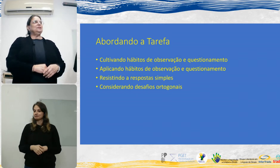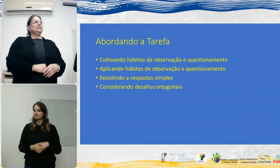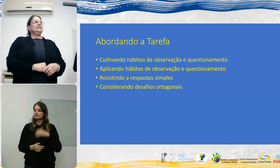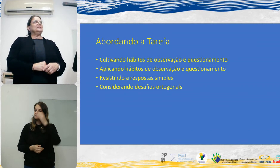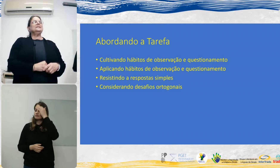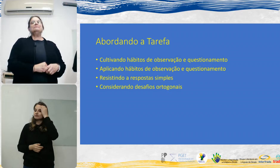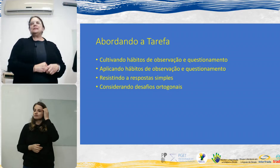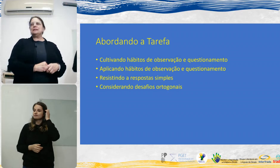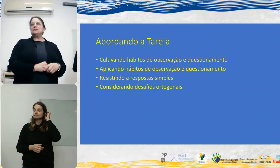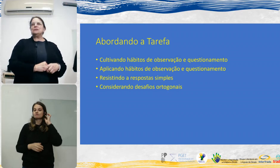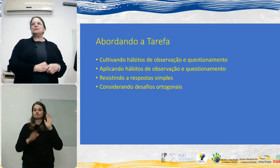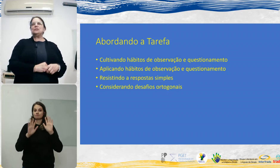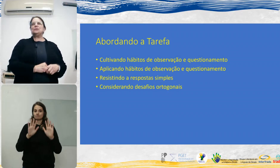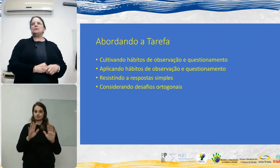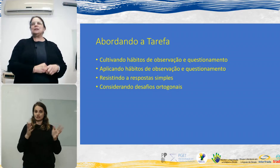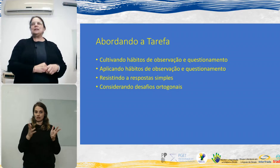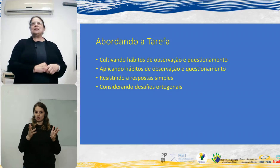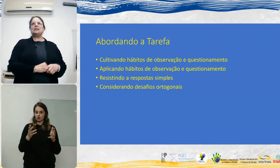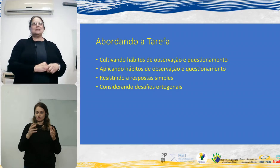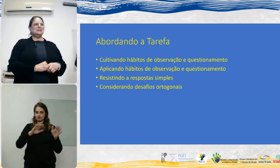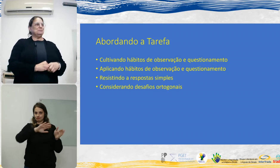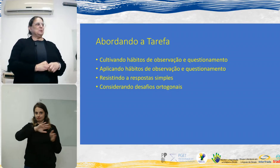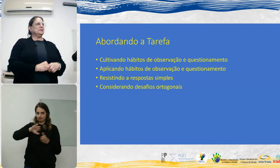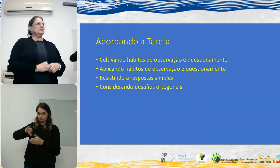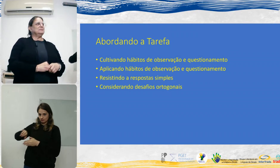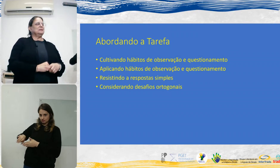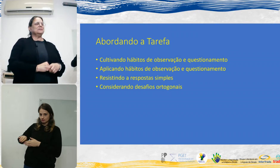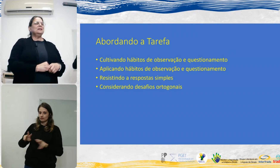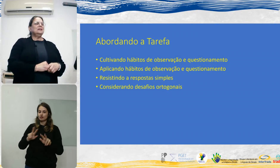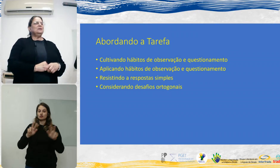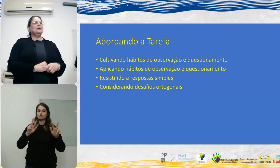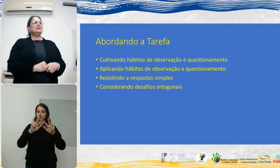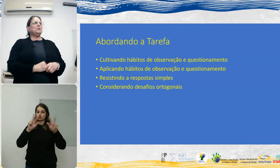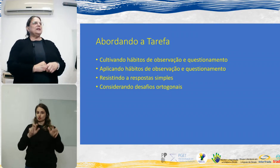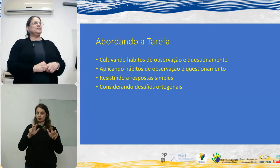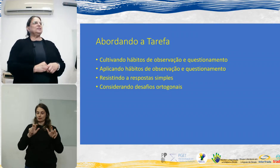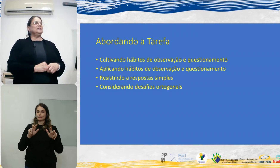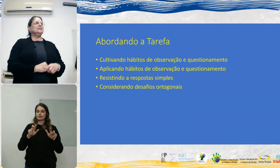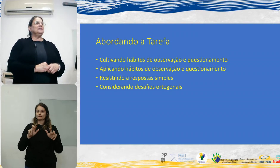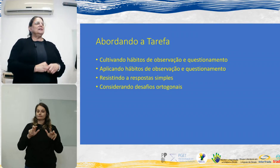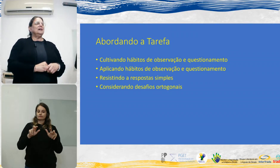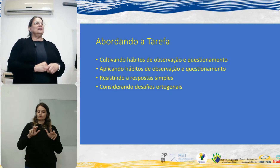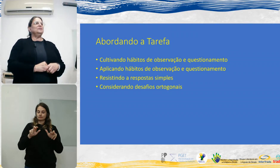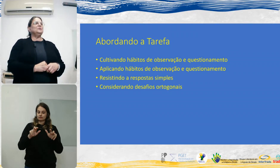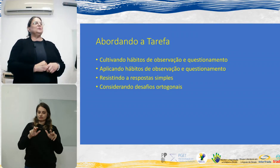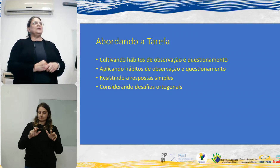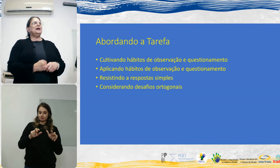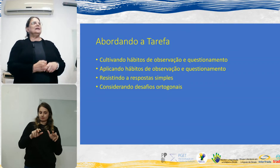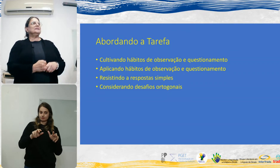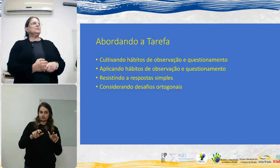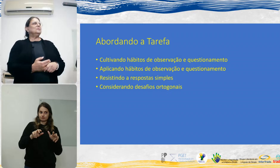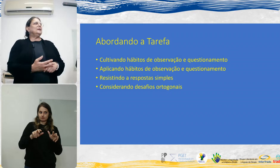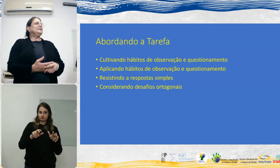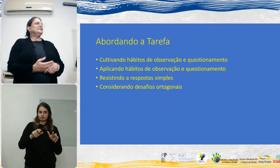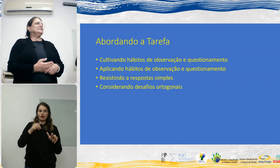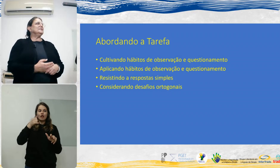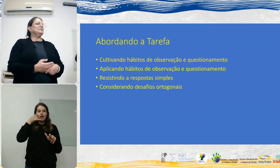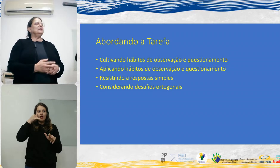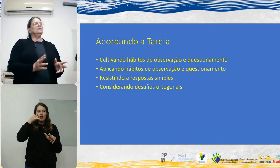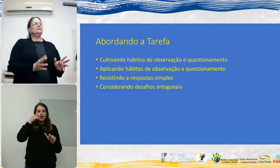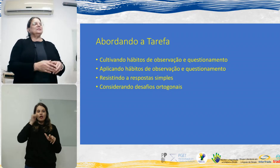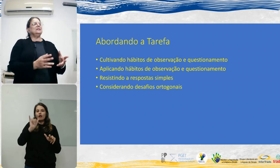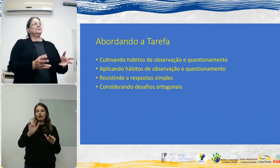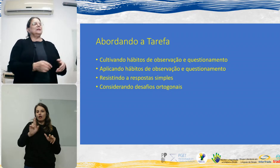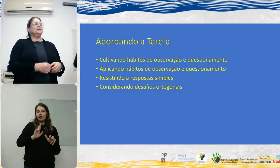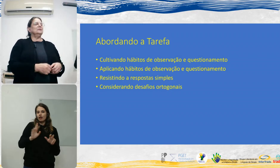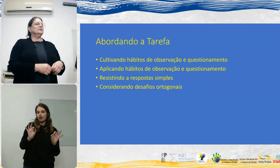resisting just a simple answer to, I think that's important. Sometimes you have a question and you ask, well, why is it this way? Oh,